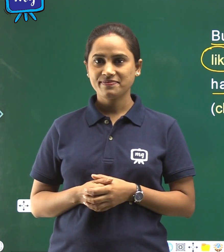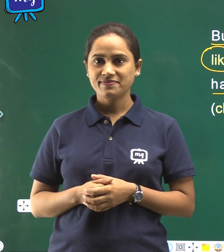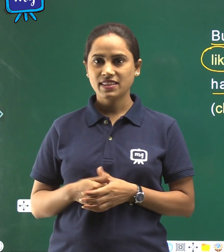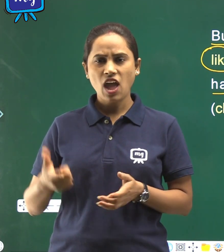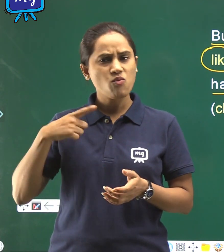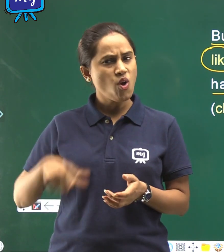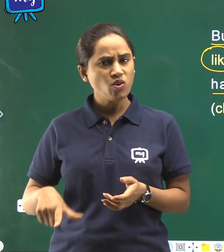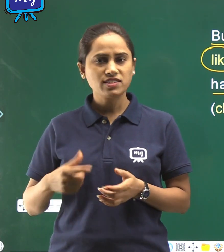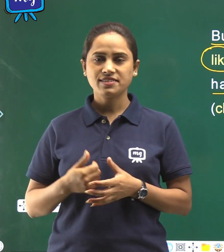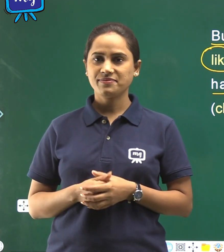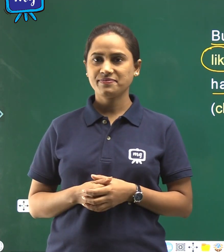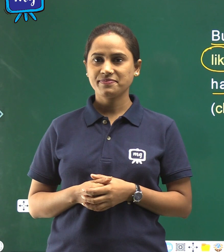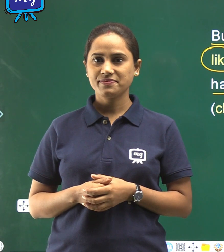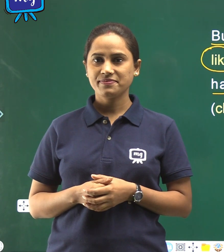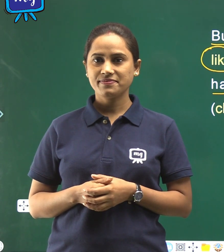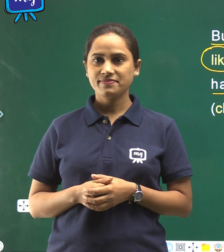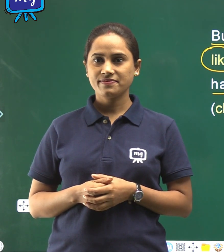have lost